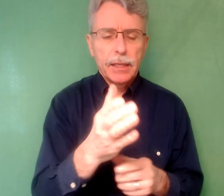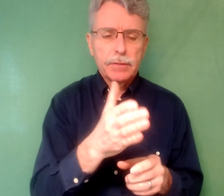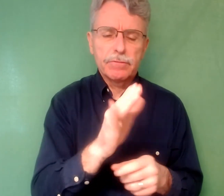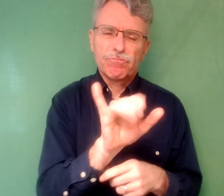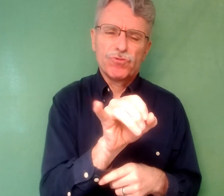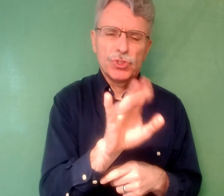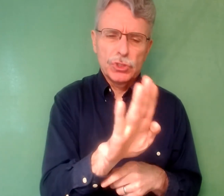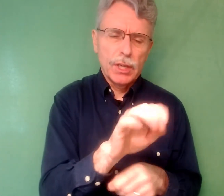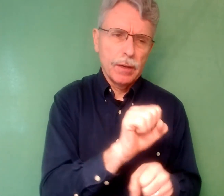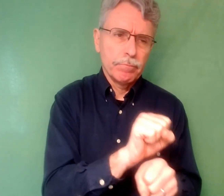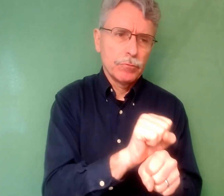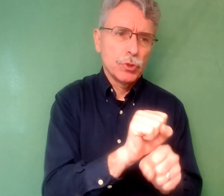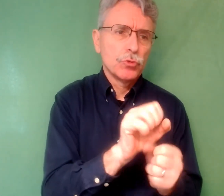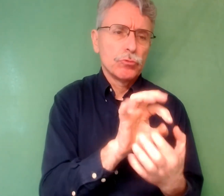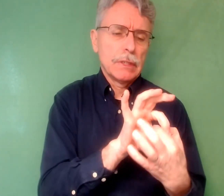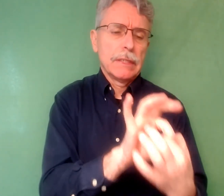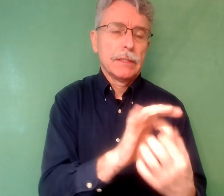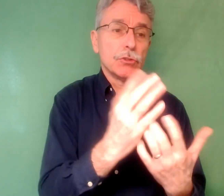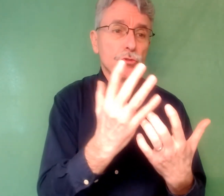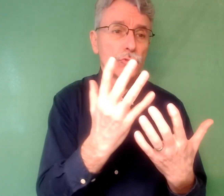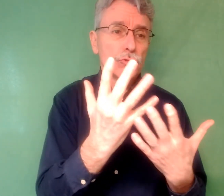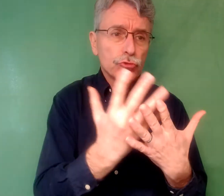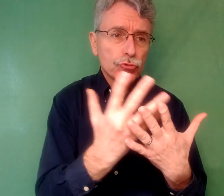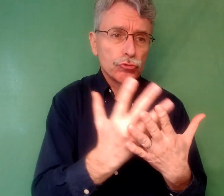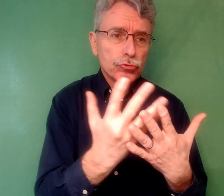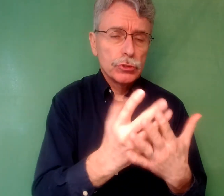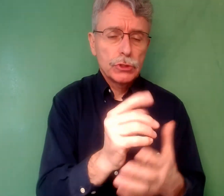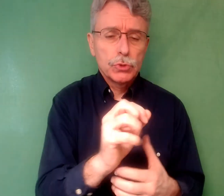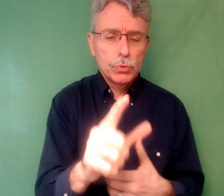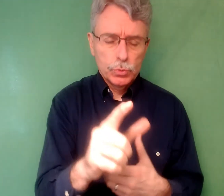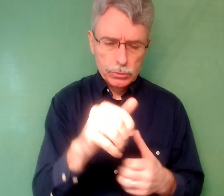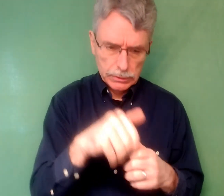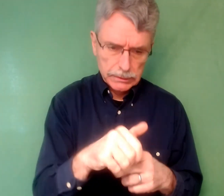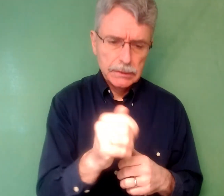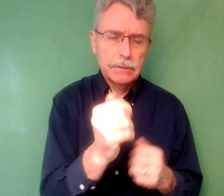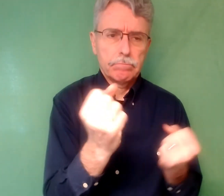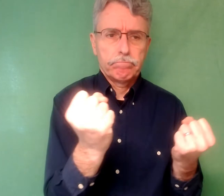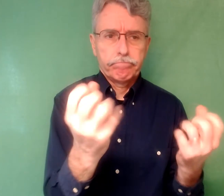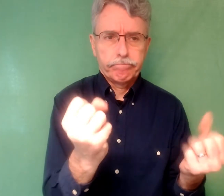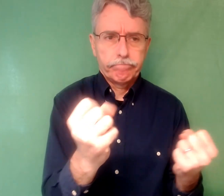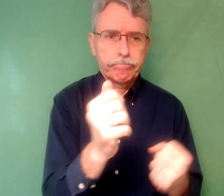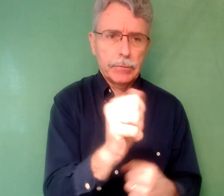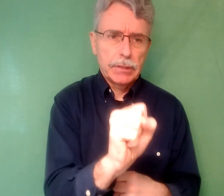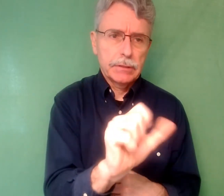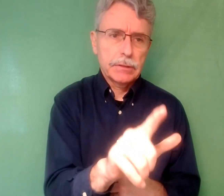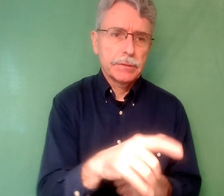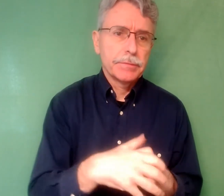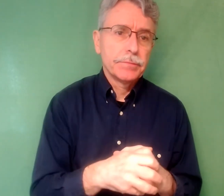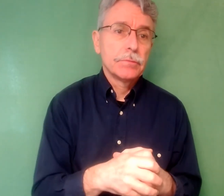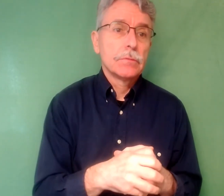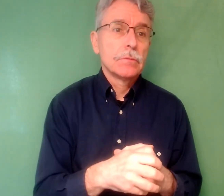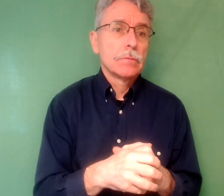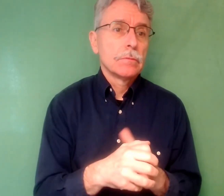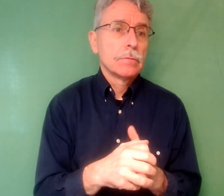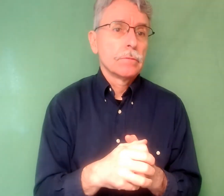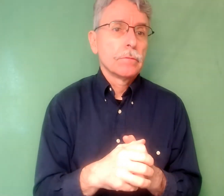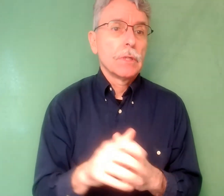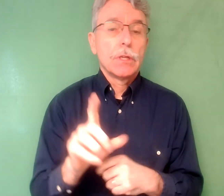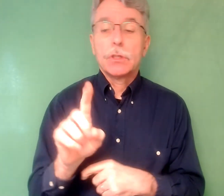Substance Use Disorders Among Deaf Offenders, Dr. Guthmann and Dr. Kolvitz discuss the intersection of substance abuse, mental health,